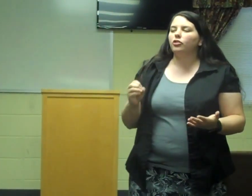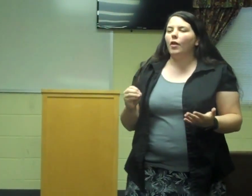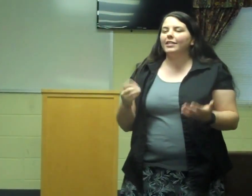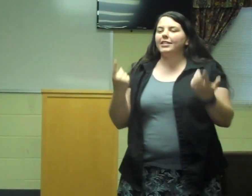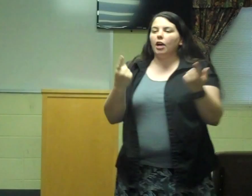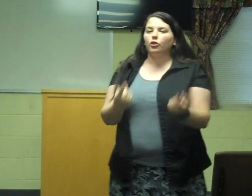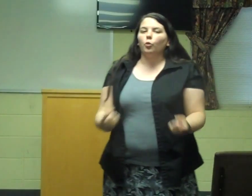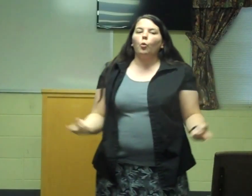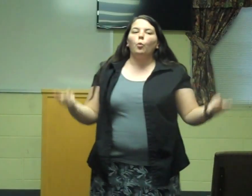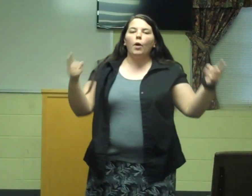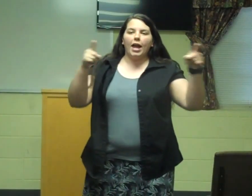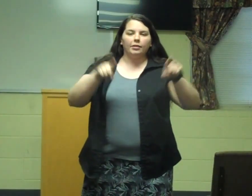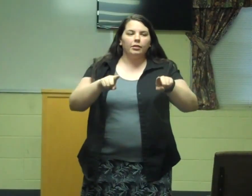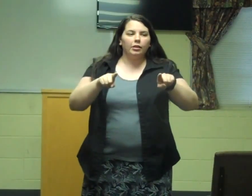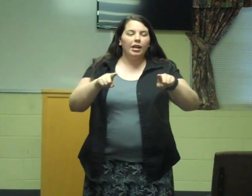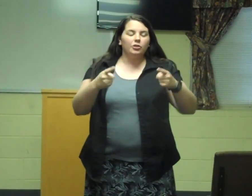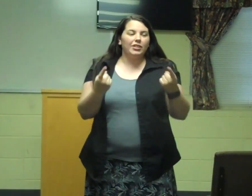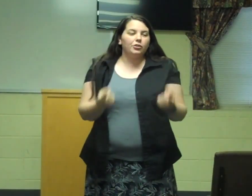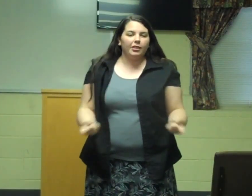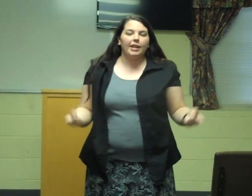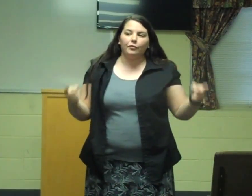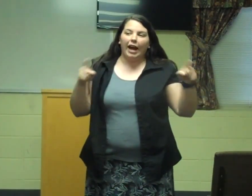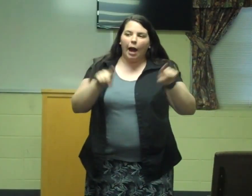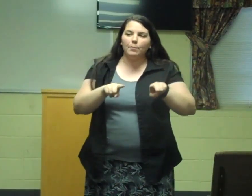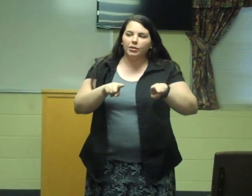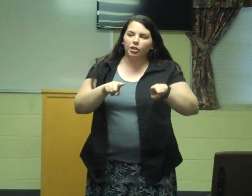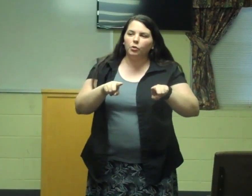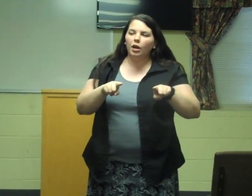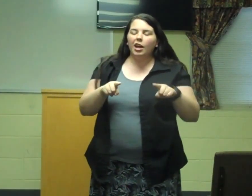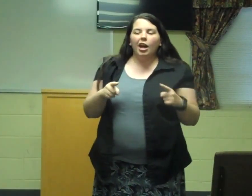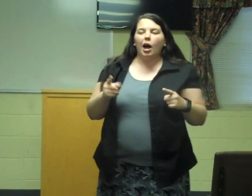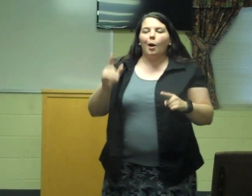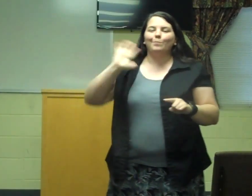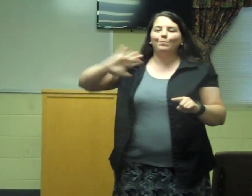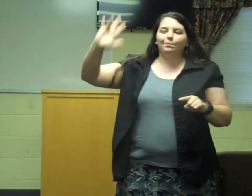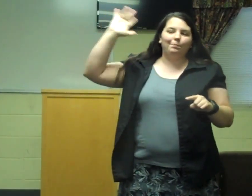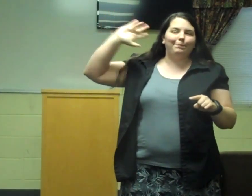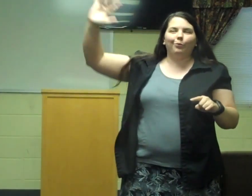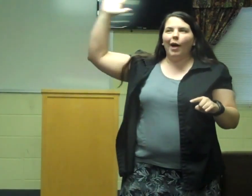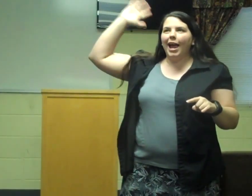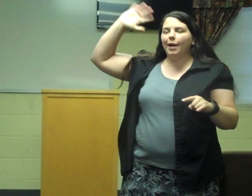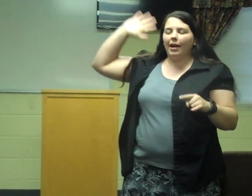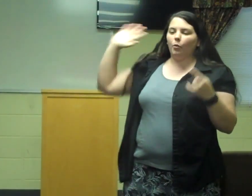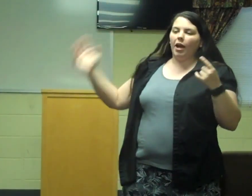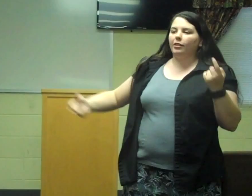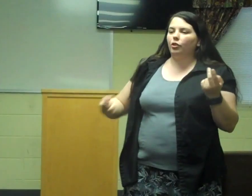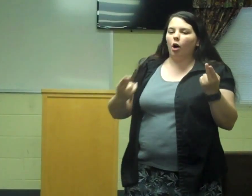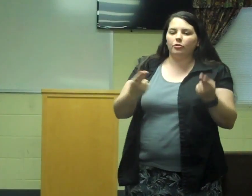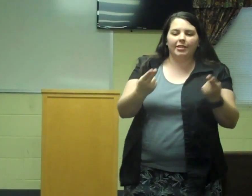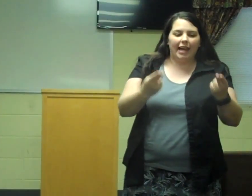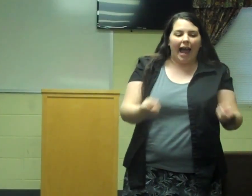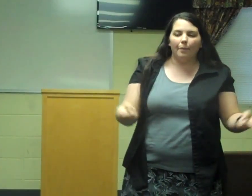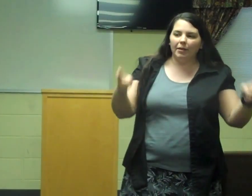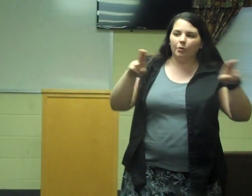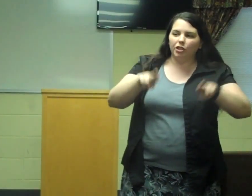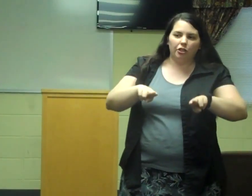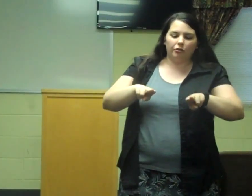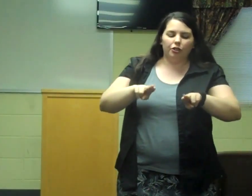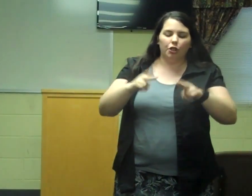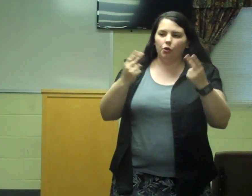So that's the other when. So it's actually the sign for happen too. Way back when, you'd also see happen with two,